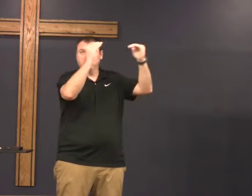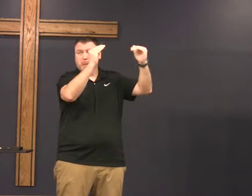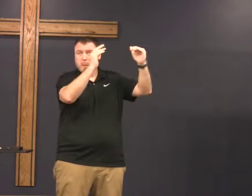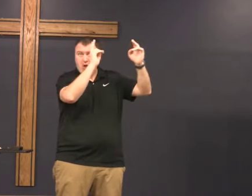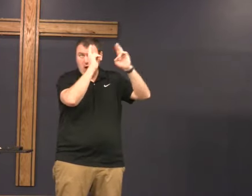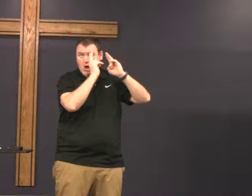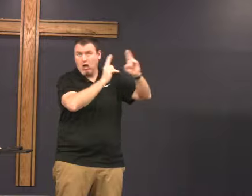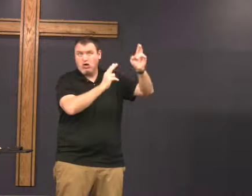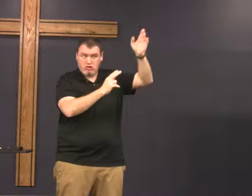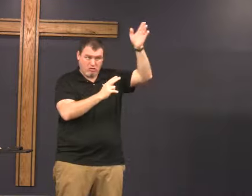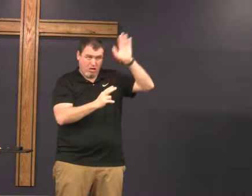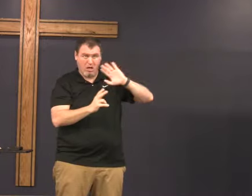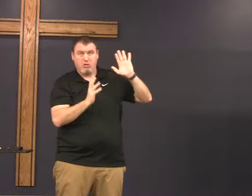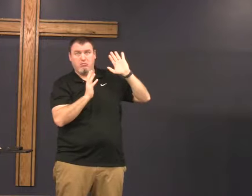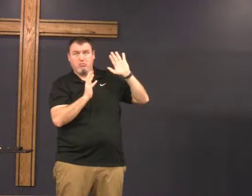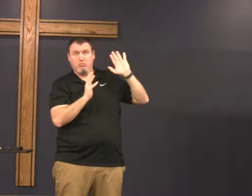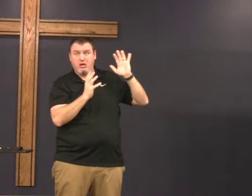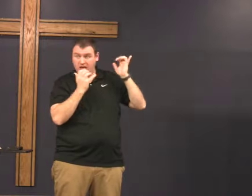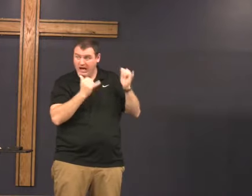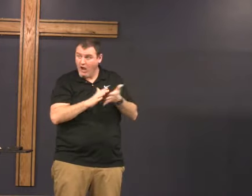He praises the Most High God.